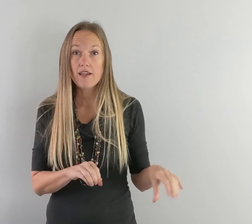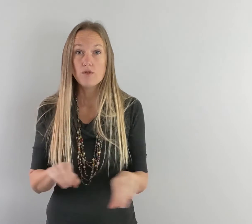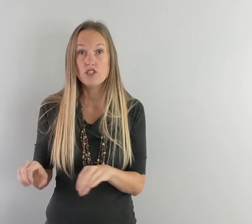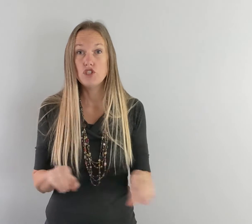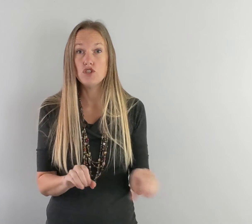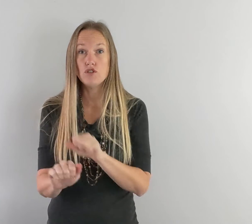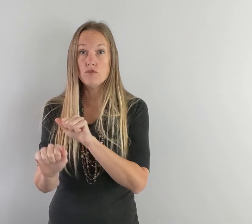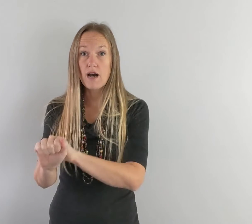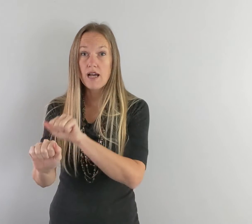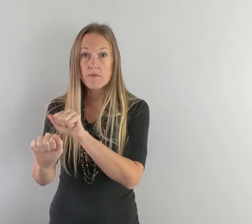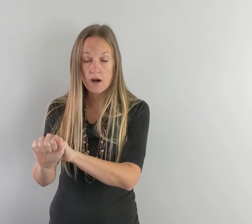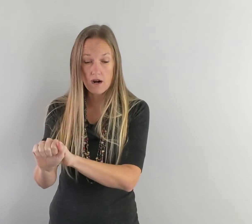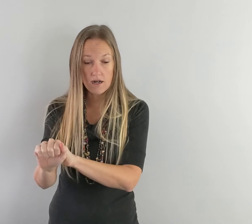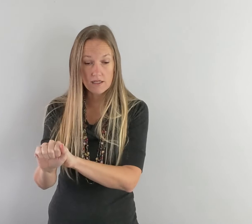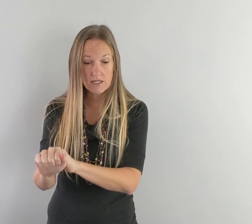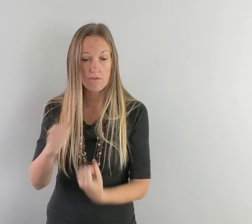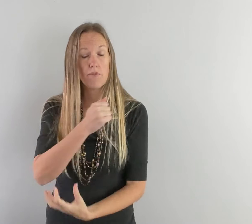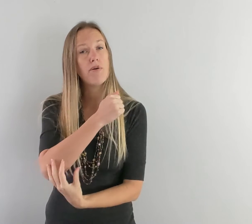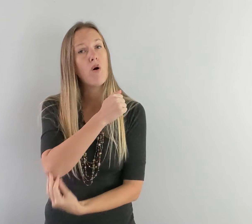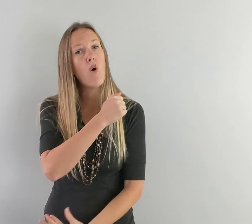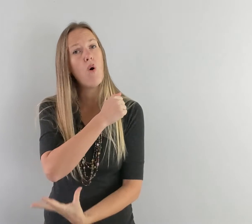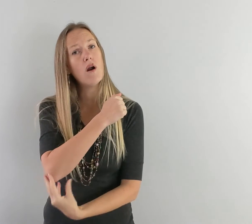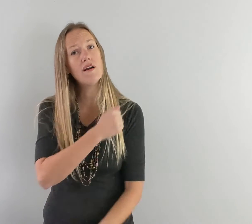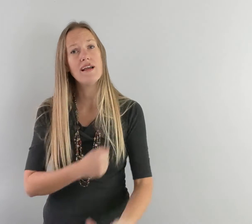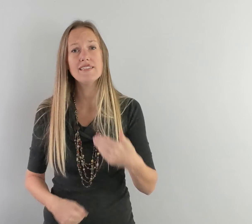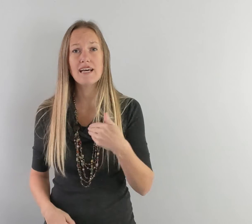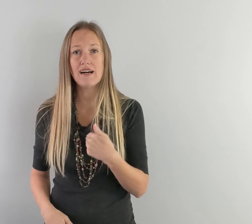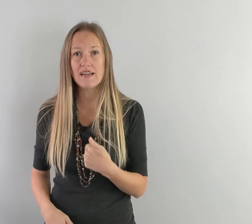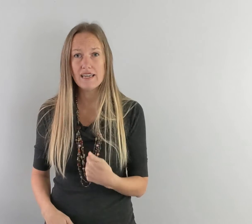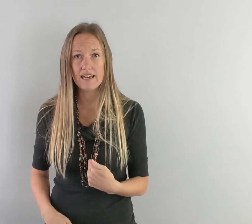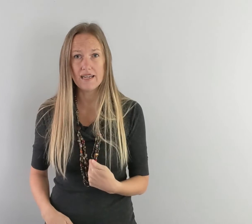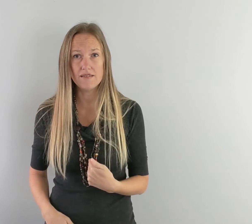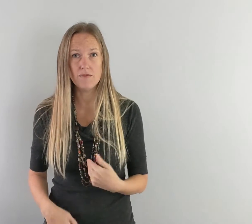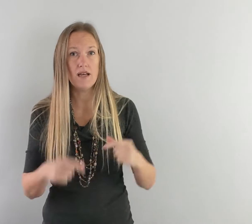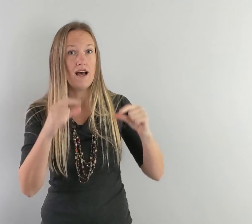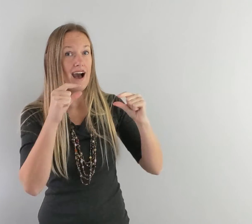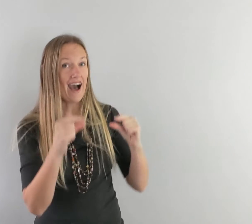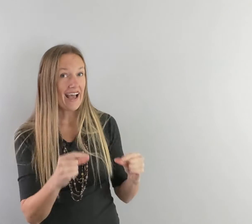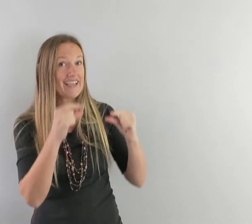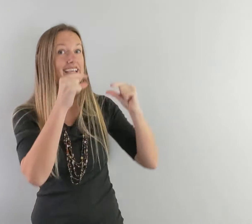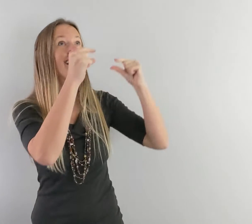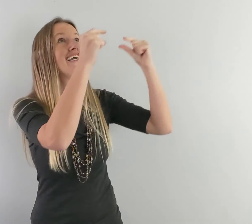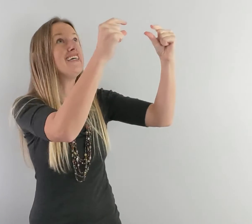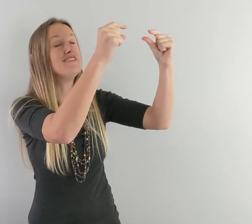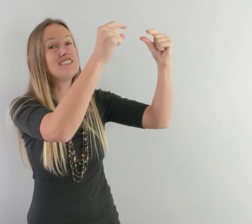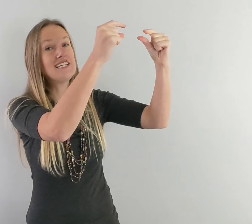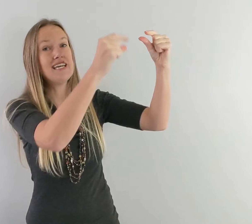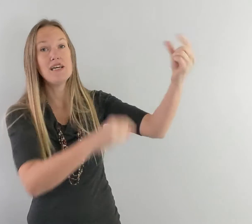I would do my part, but poor as I am, I give to